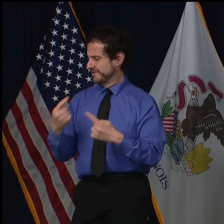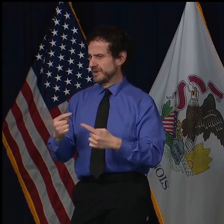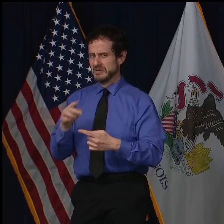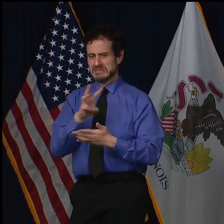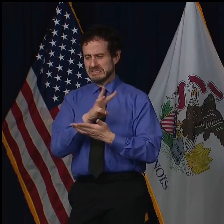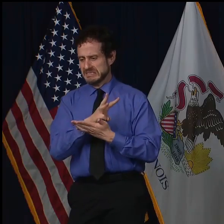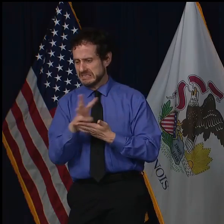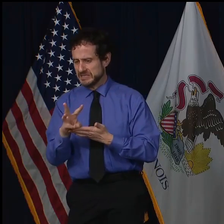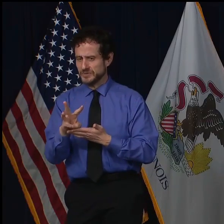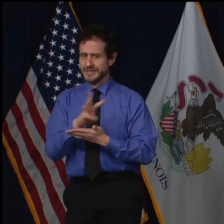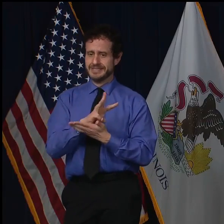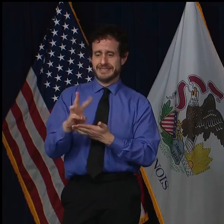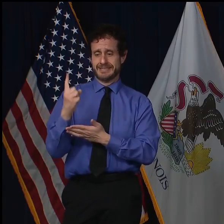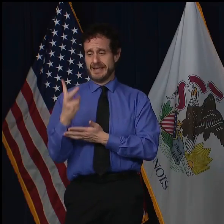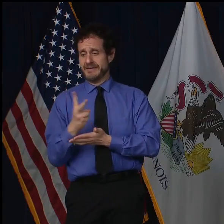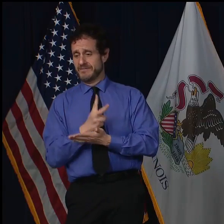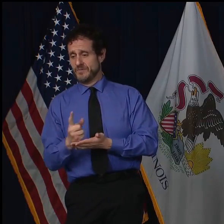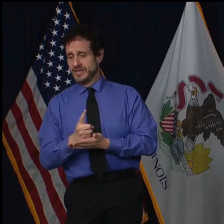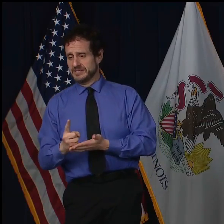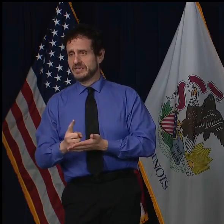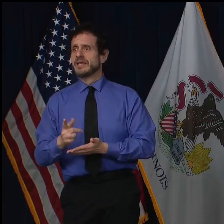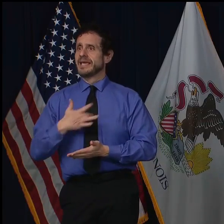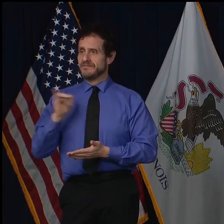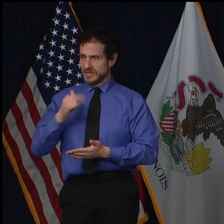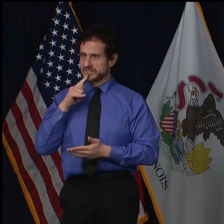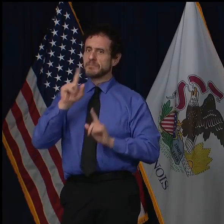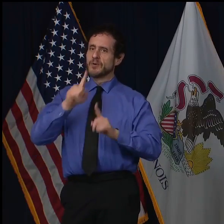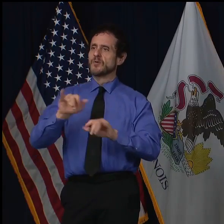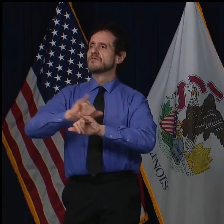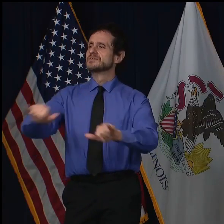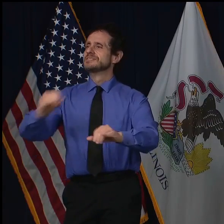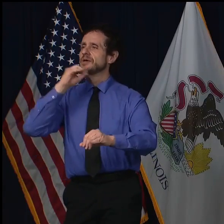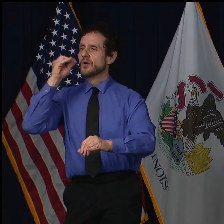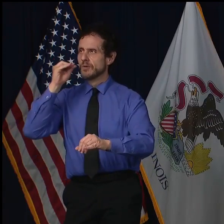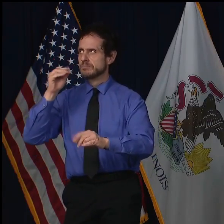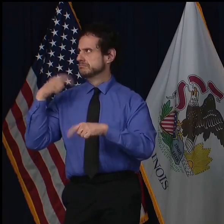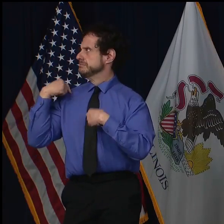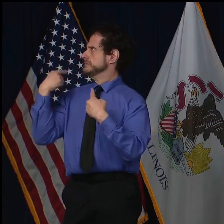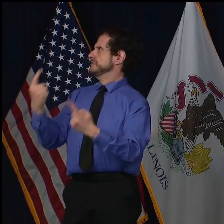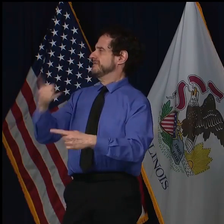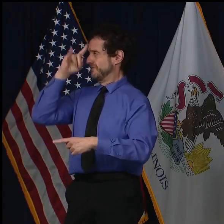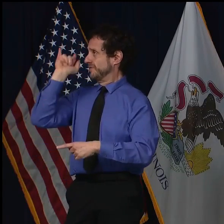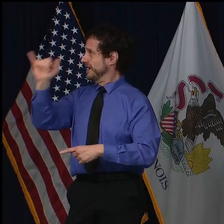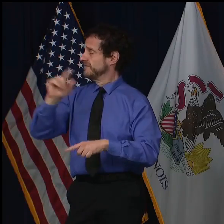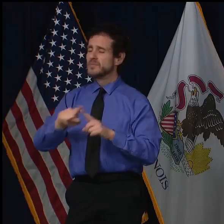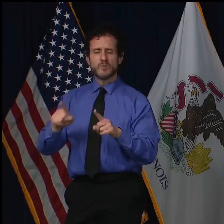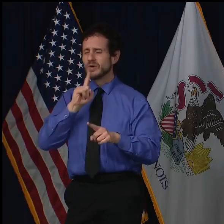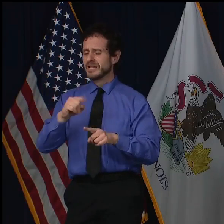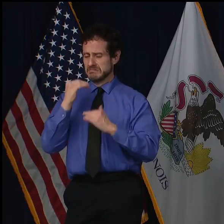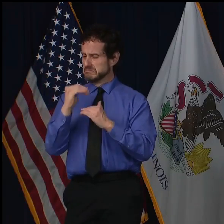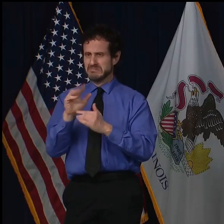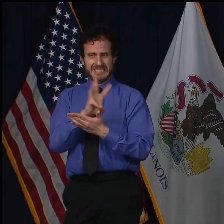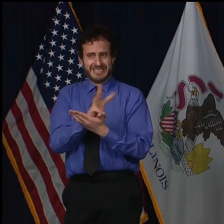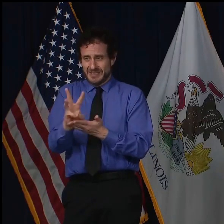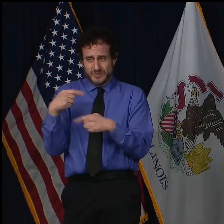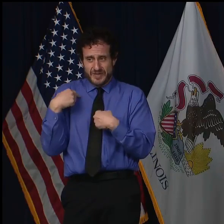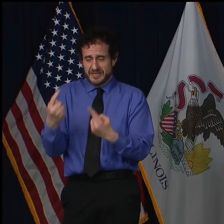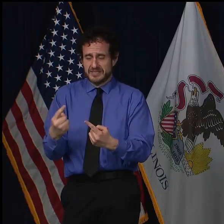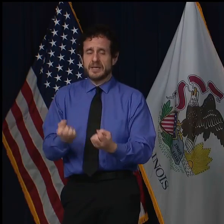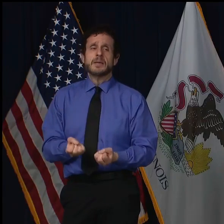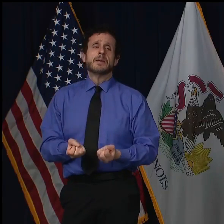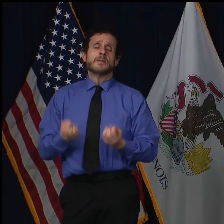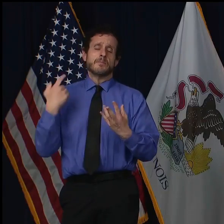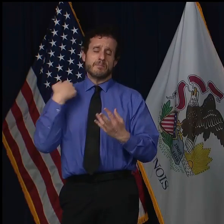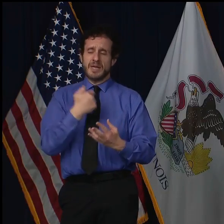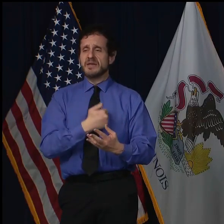6.5 weeks. I know that it feels like forever for so many, and particularly for many of us who care deeply